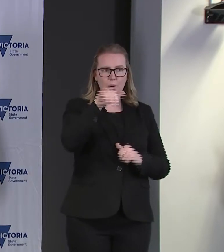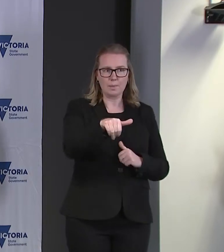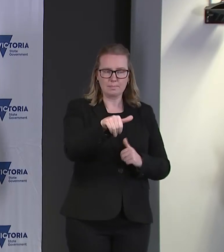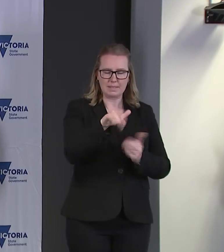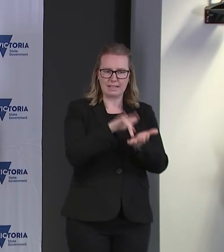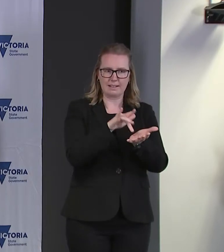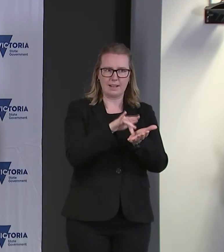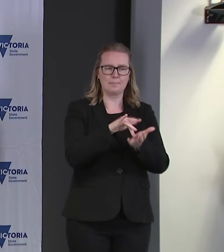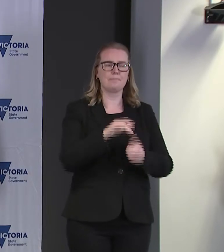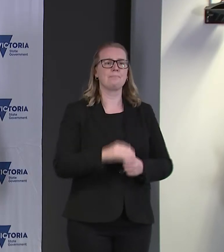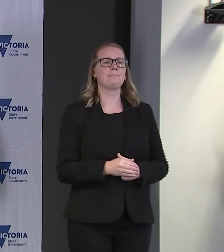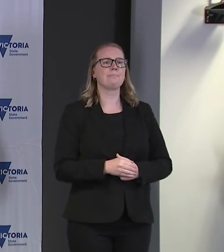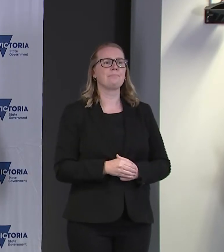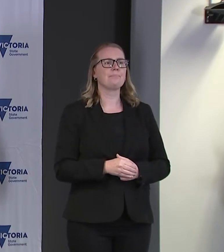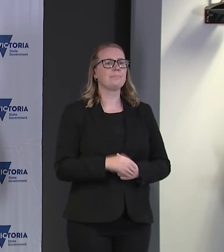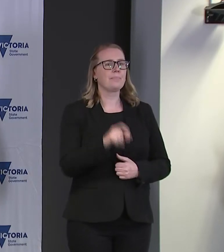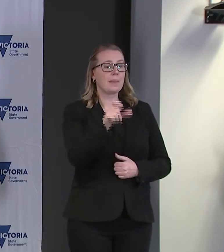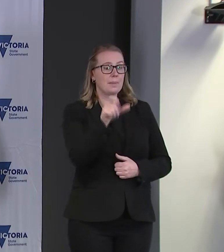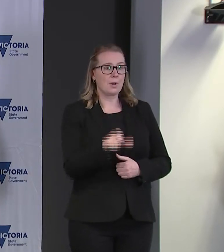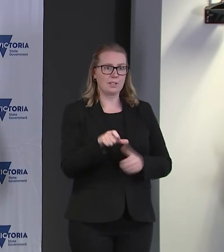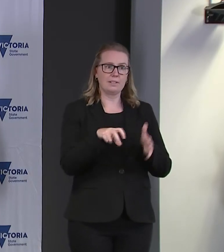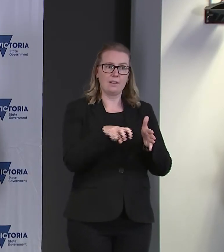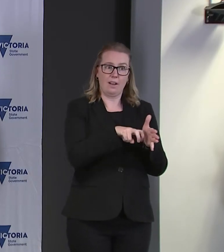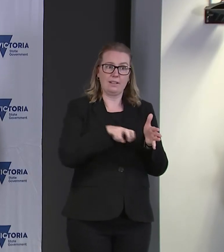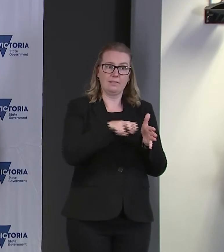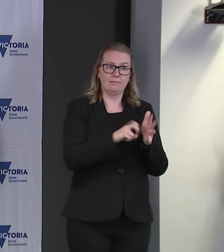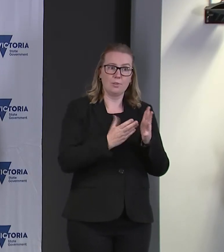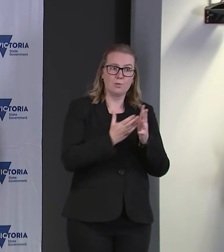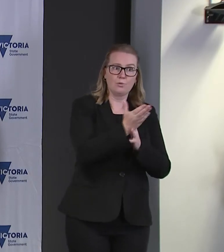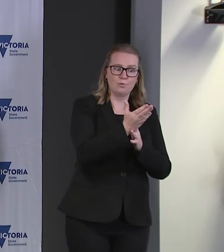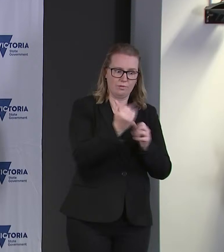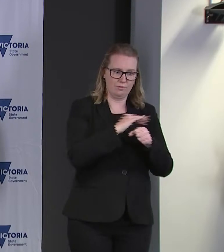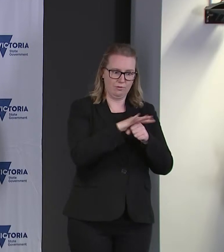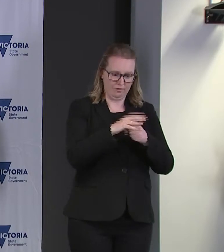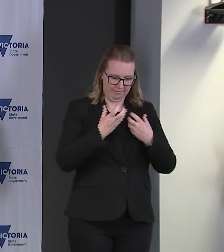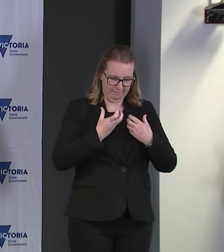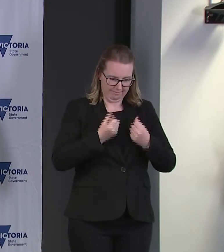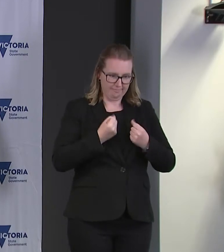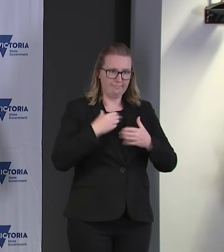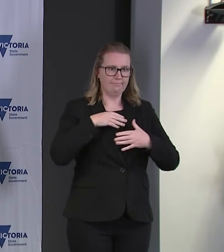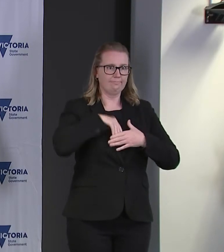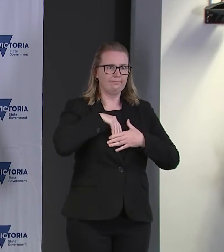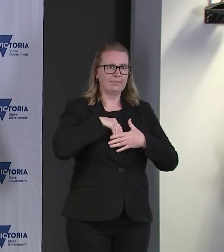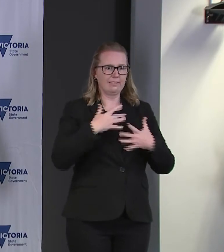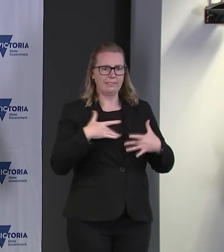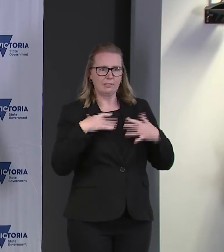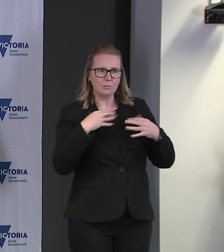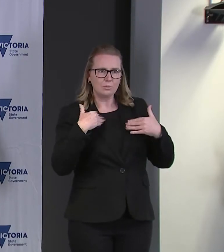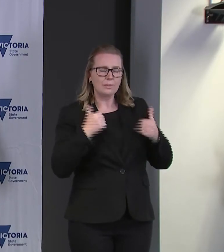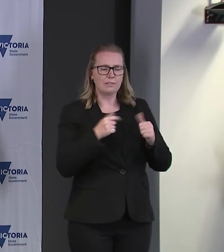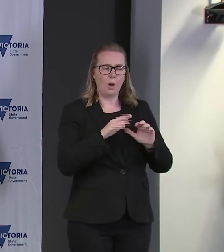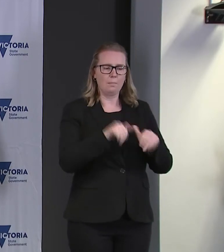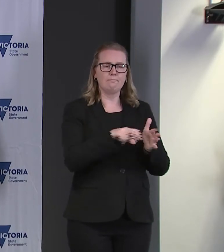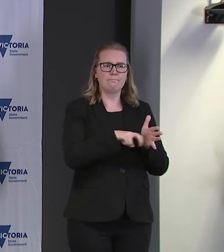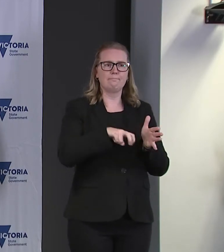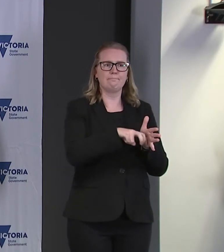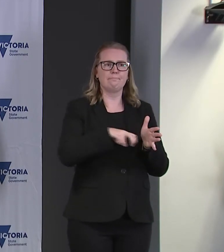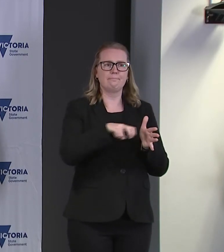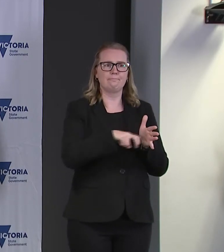and that person has been isolating throughout their infectious period as a close contact of that